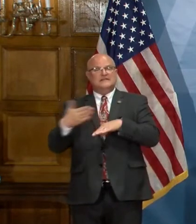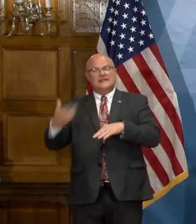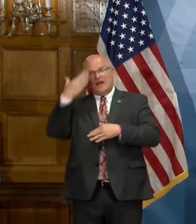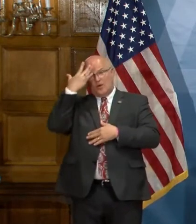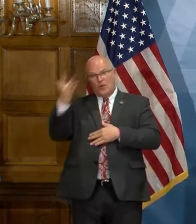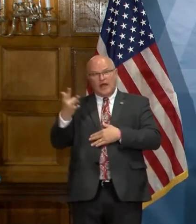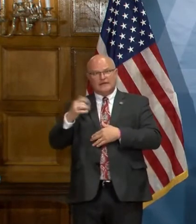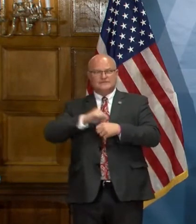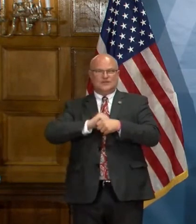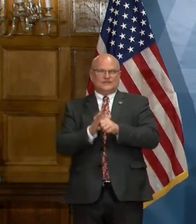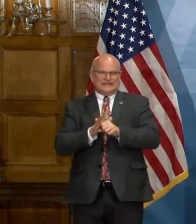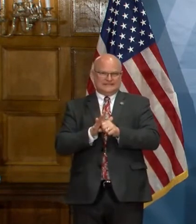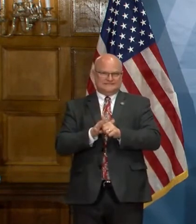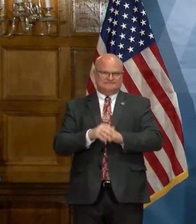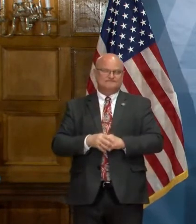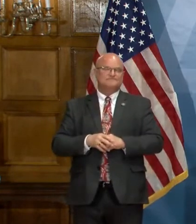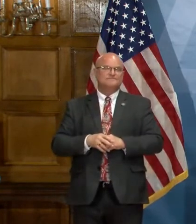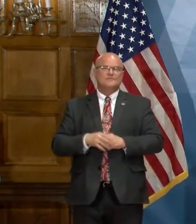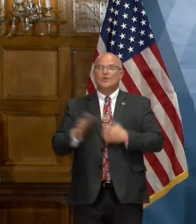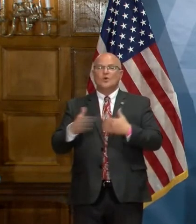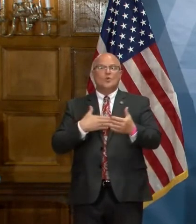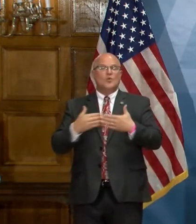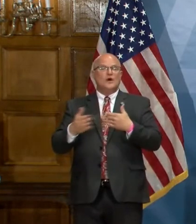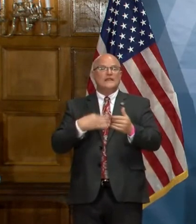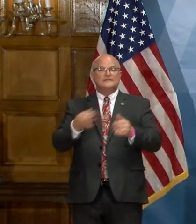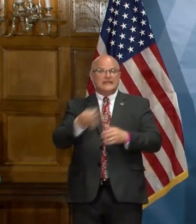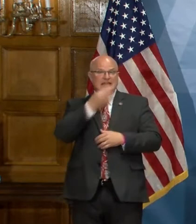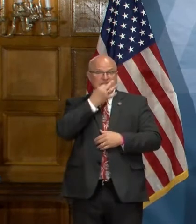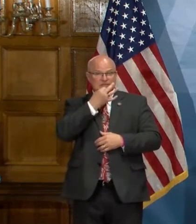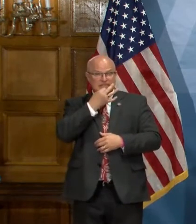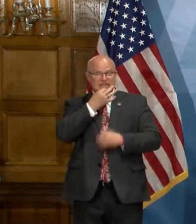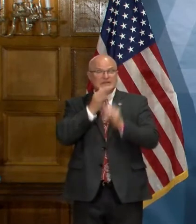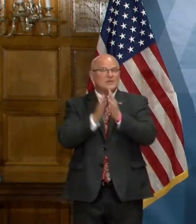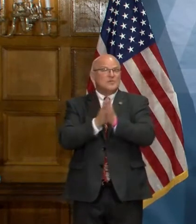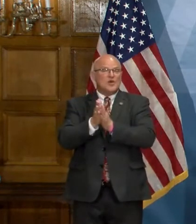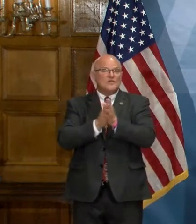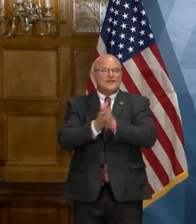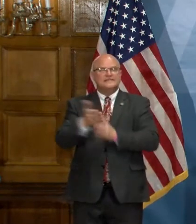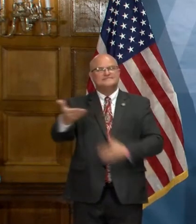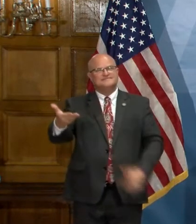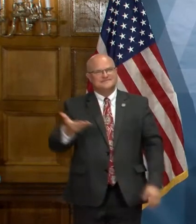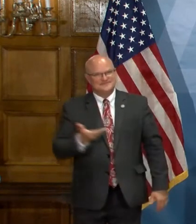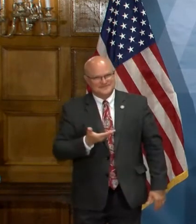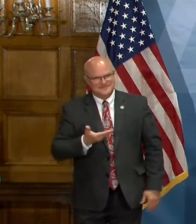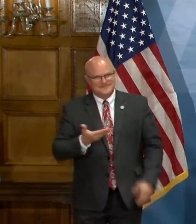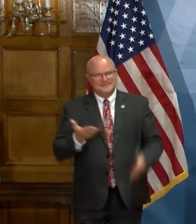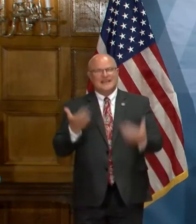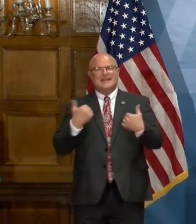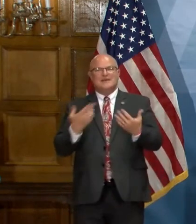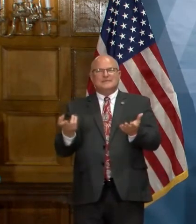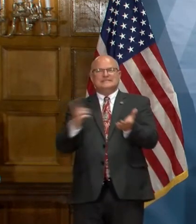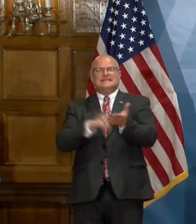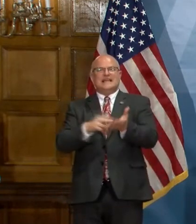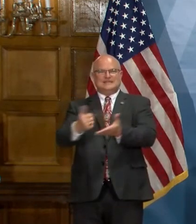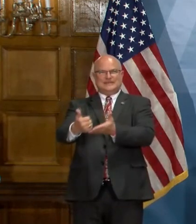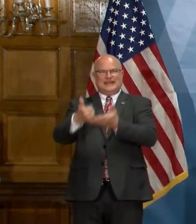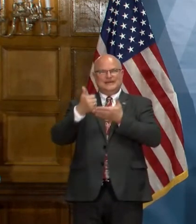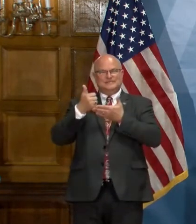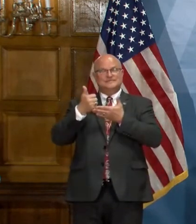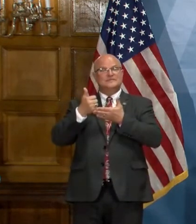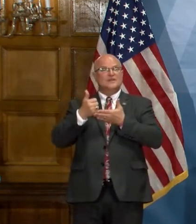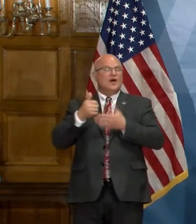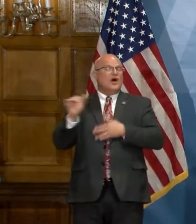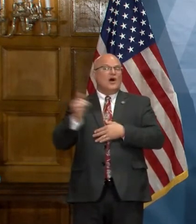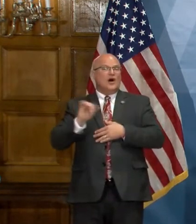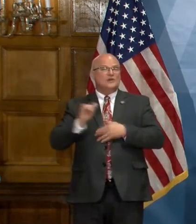due to COVID-19. Whatever your expertise or motivation, we welcome you to sign up to help. We